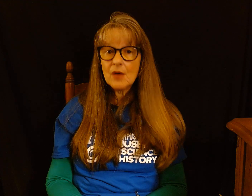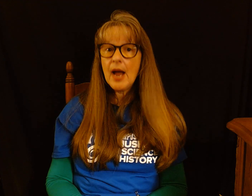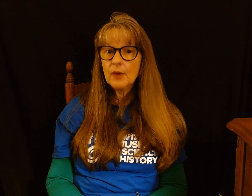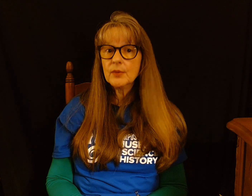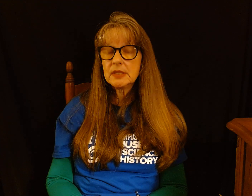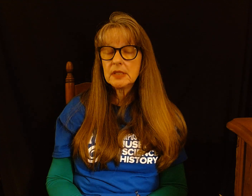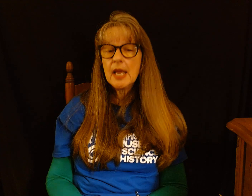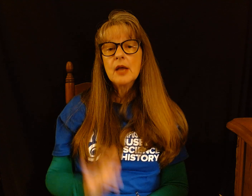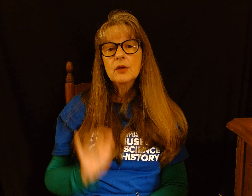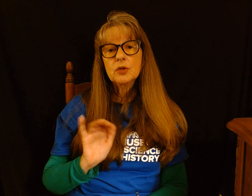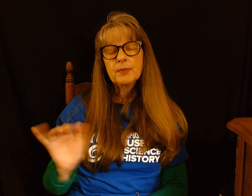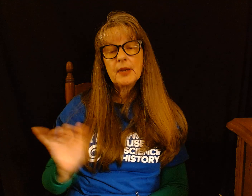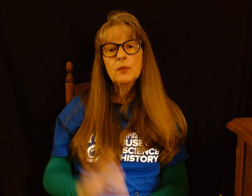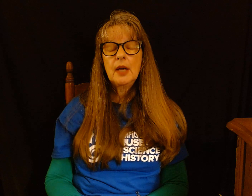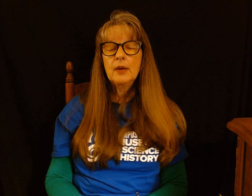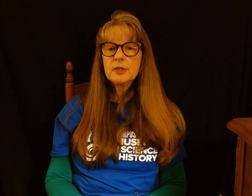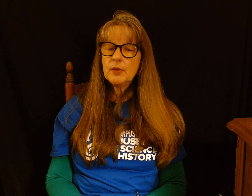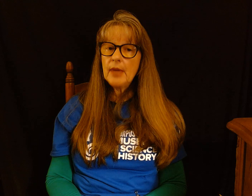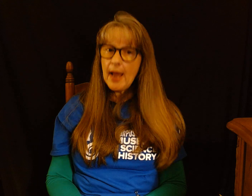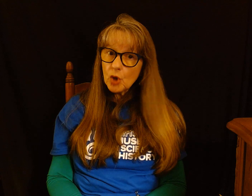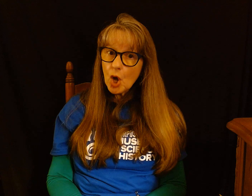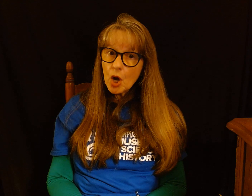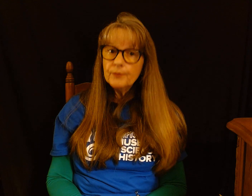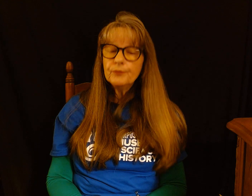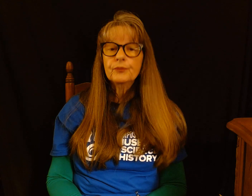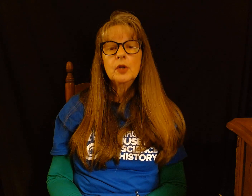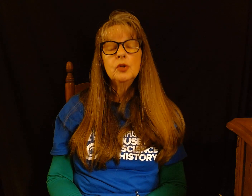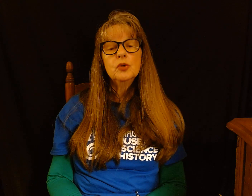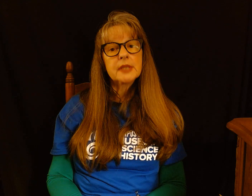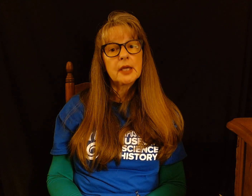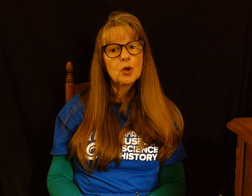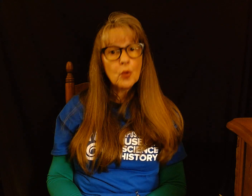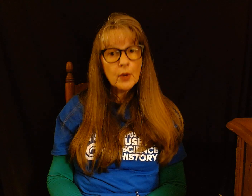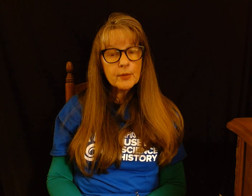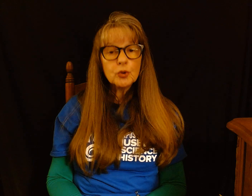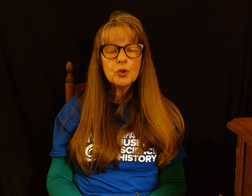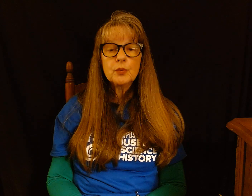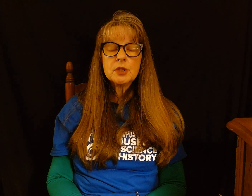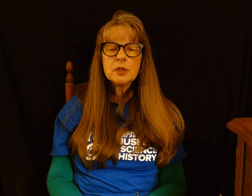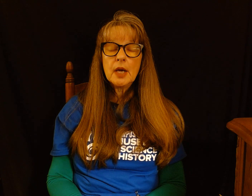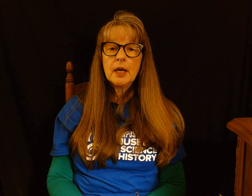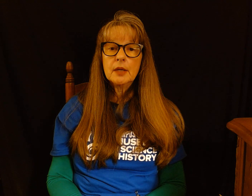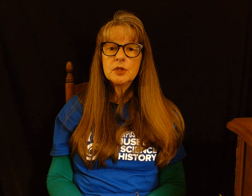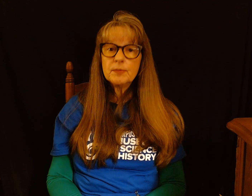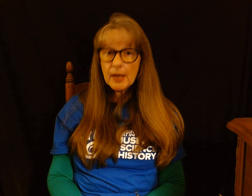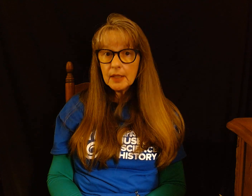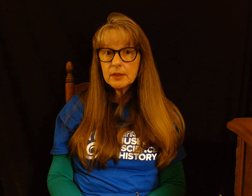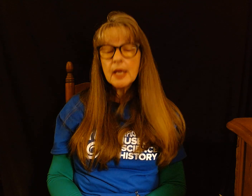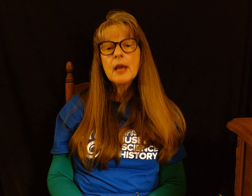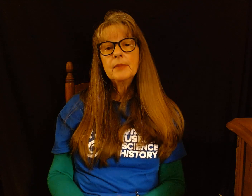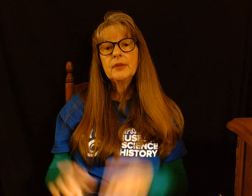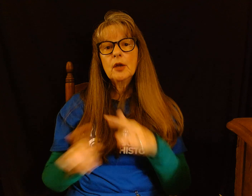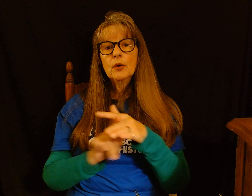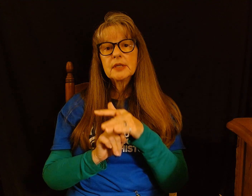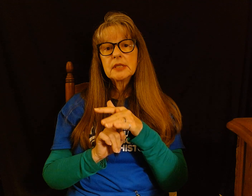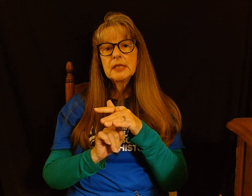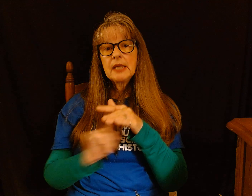would spell outlaw. You would say criminal. You would spell it, but they are escaping